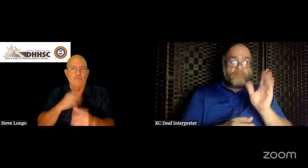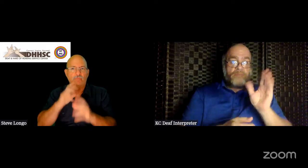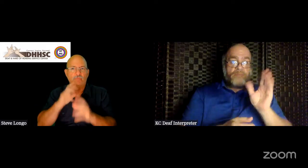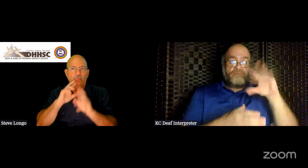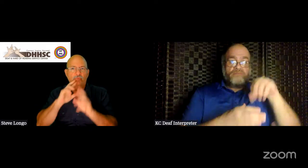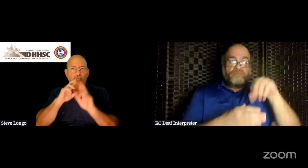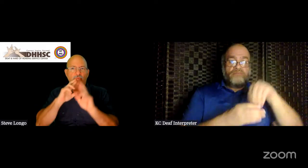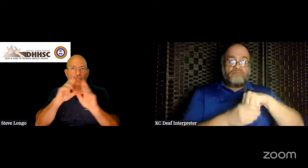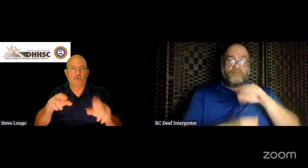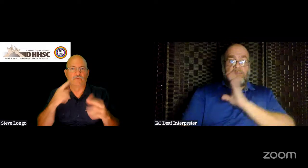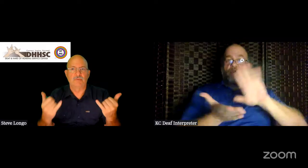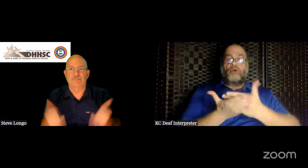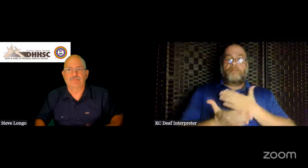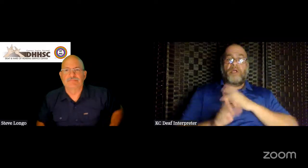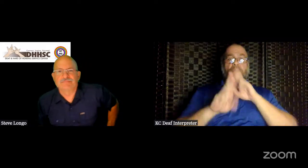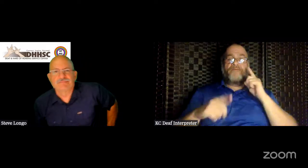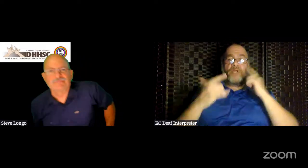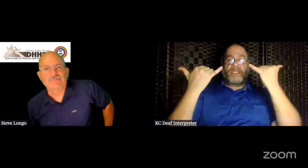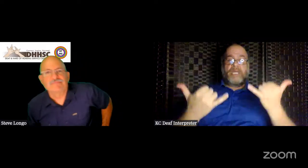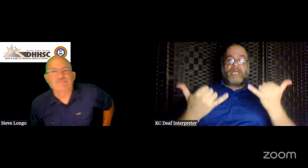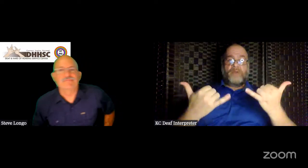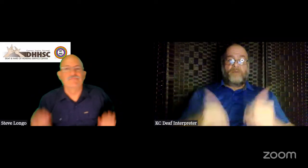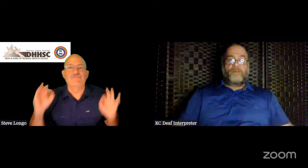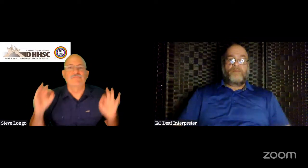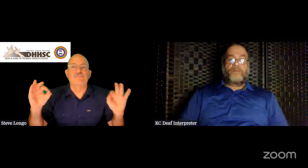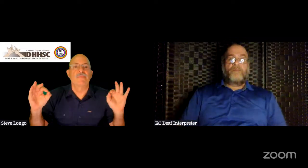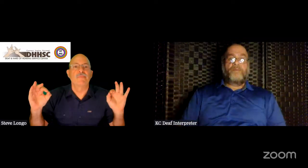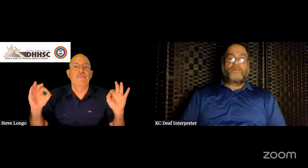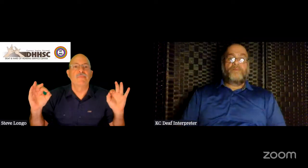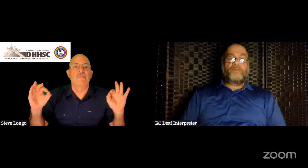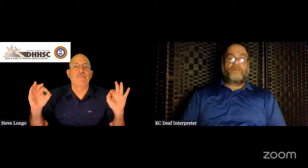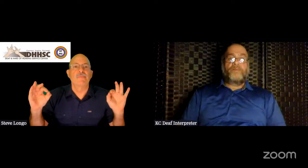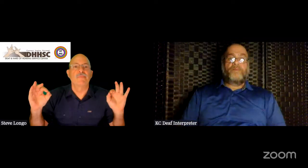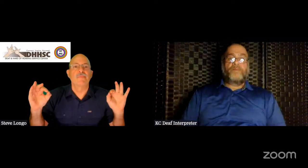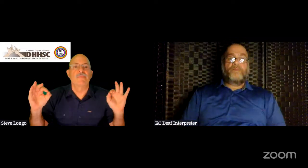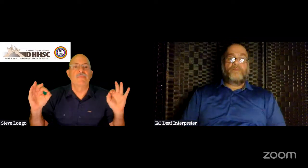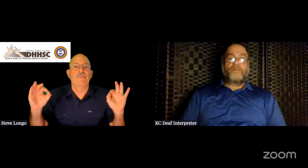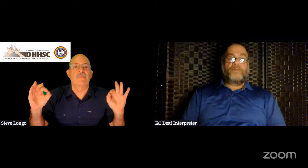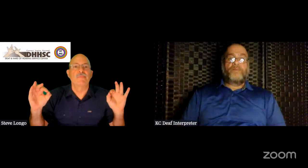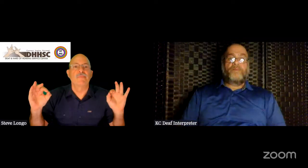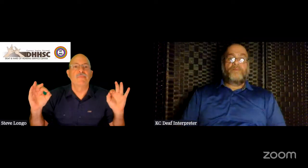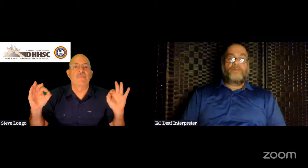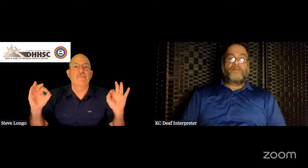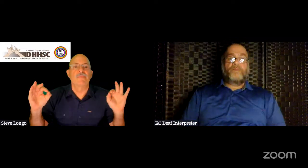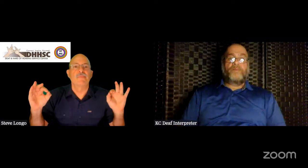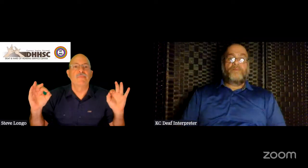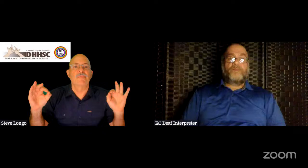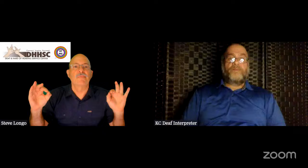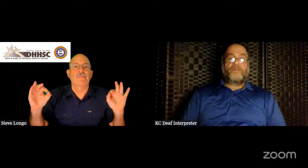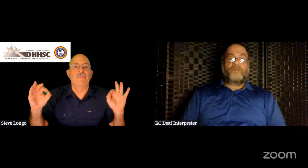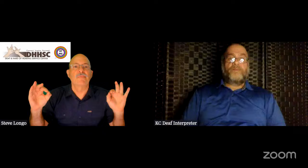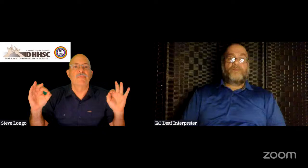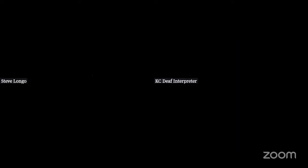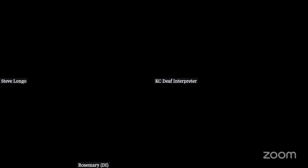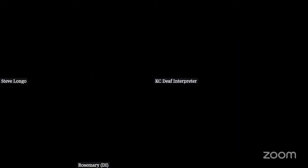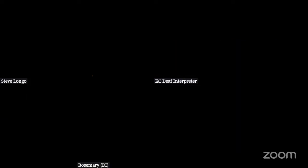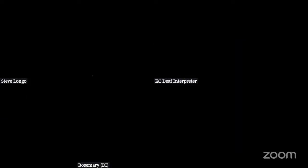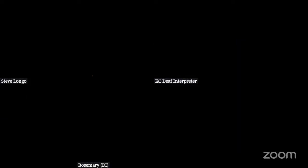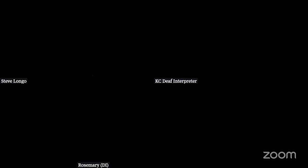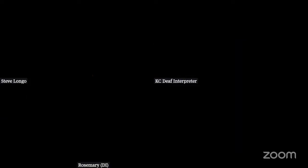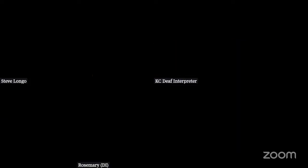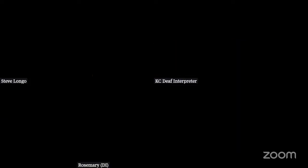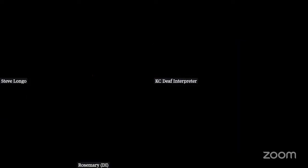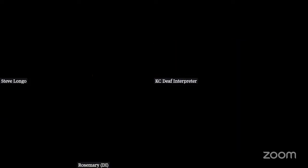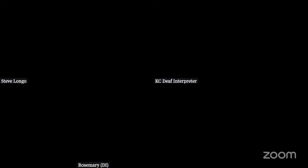We have an email address that you can utilize to provide concerns or suggestions for